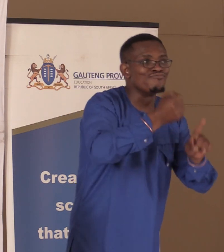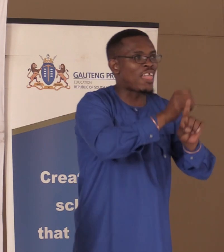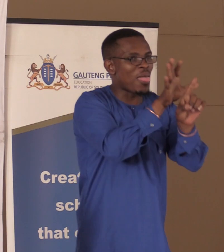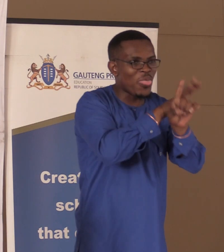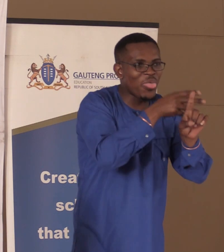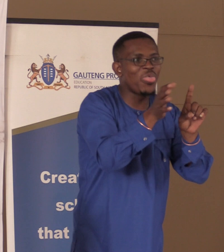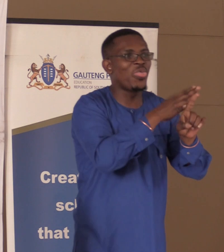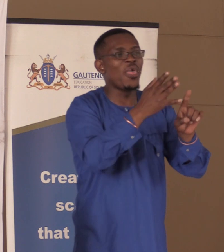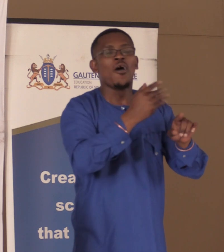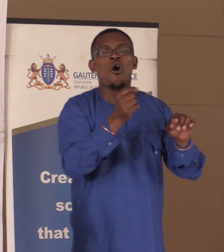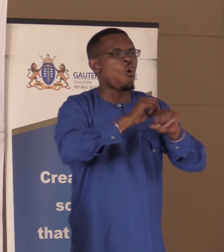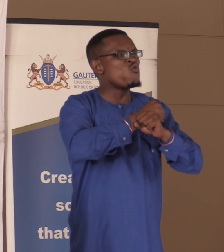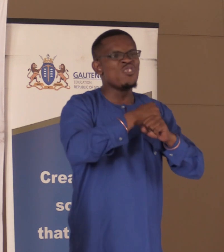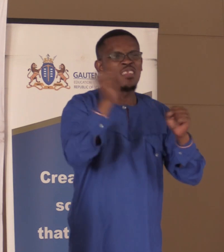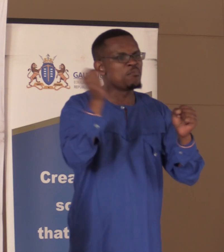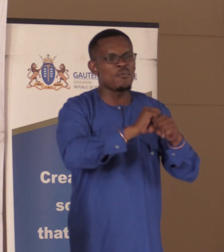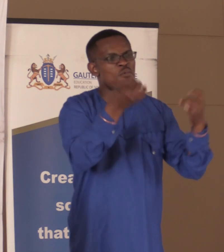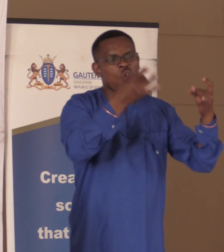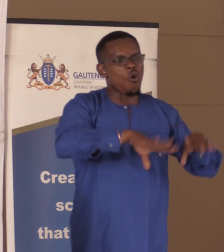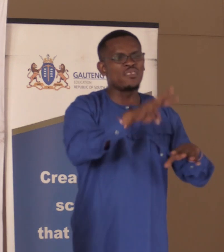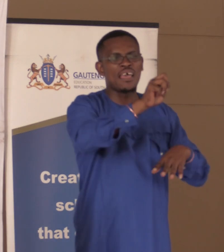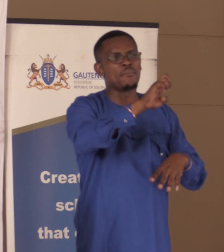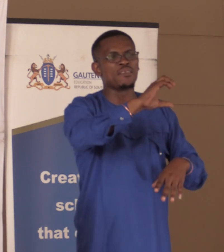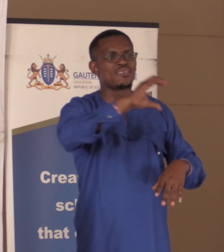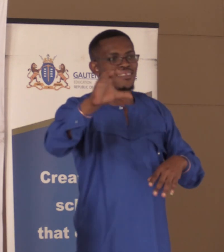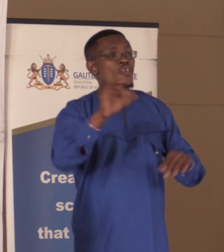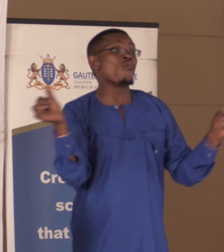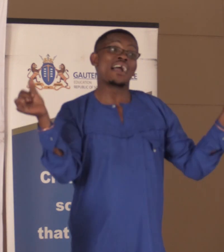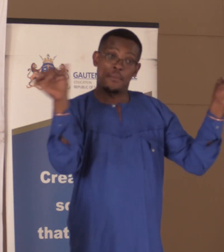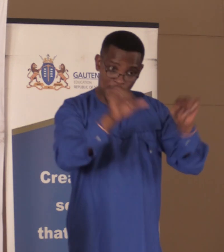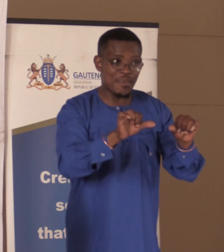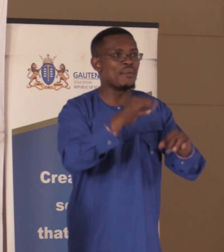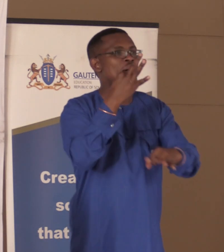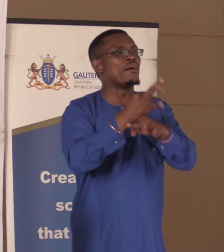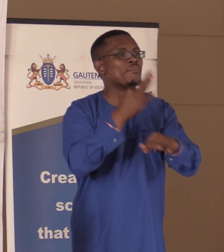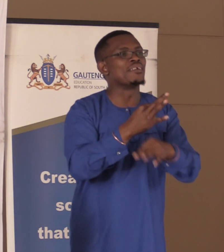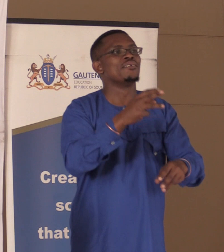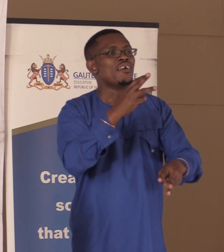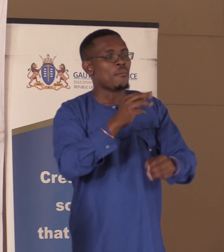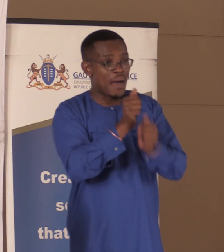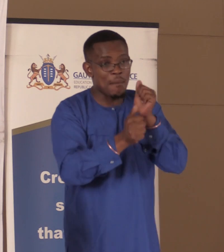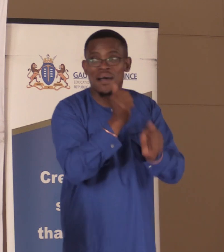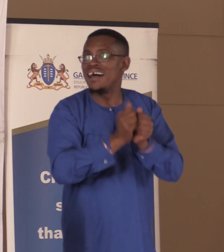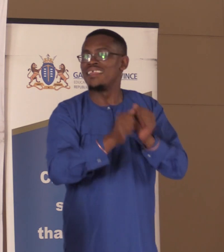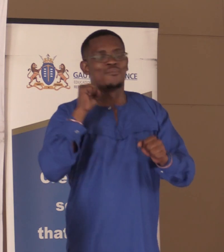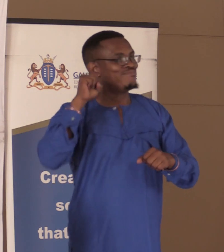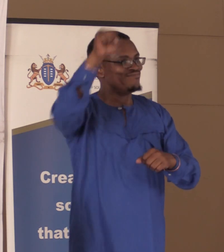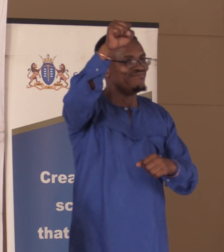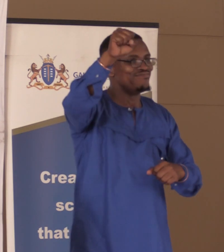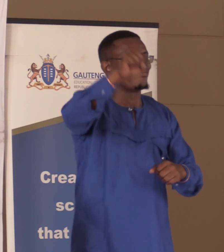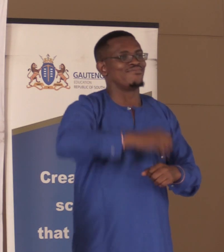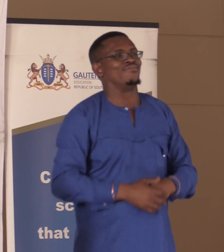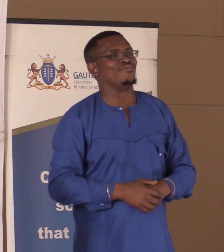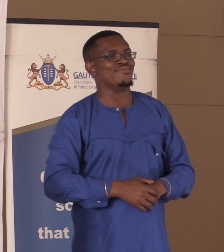We are not going to lose the MEC. You are coming back, my father, my brother. I remove. Allah,